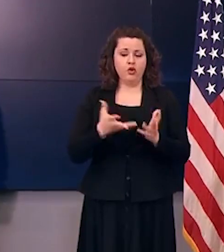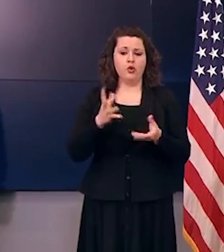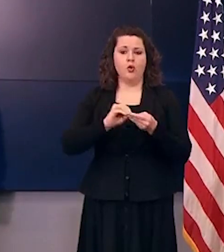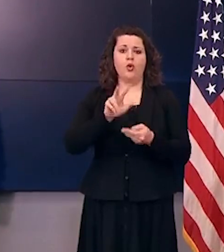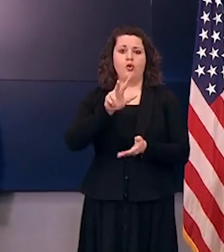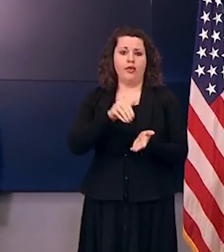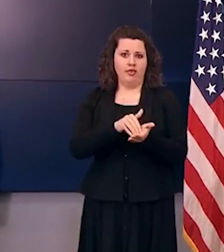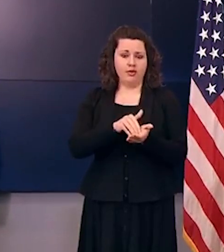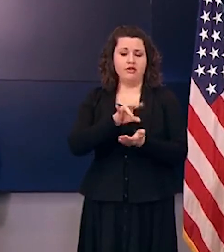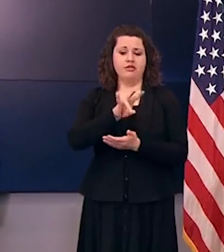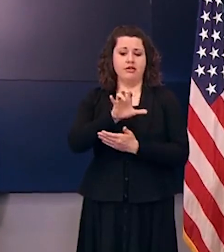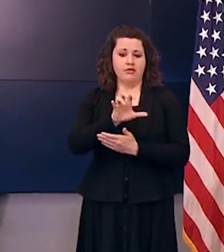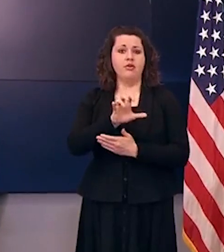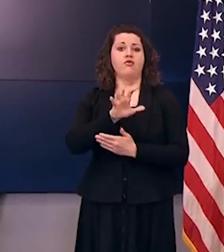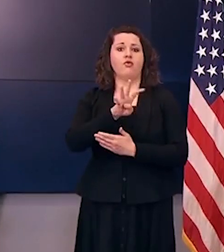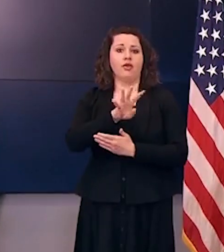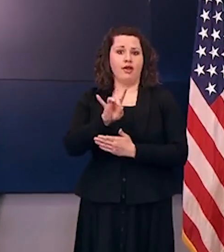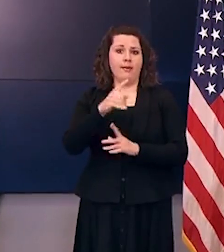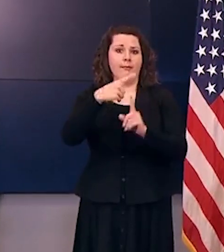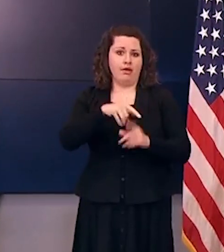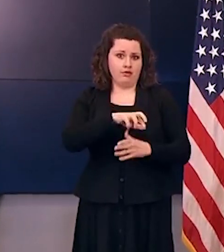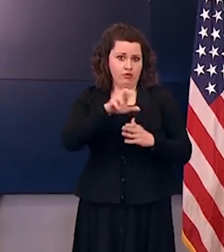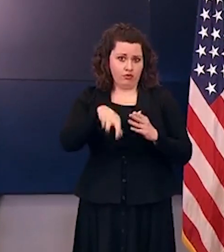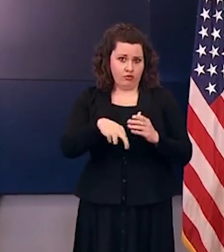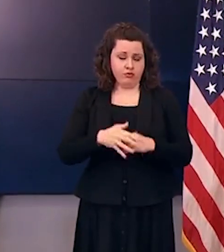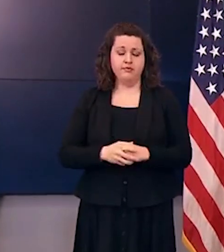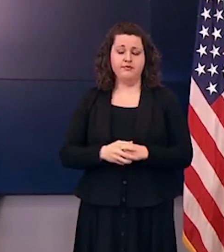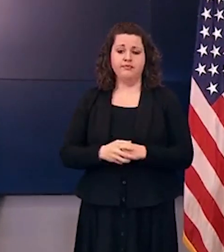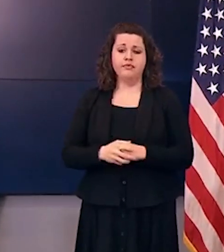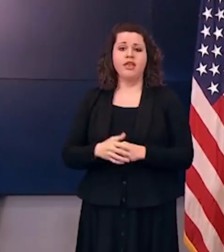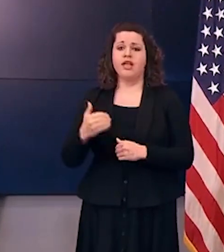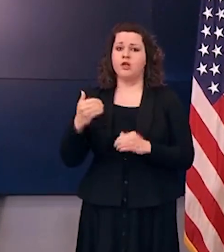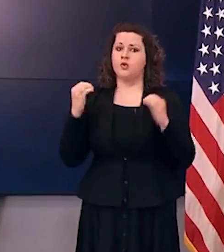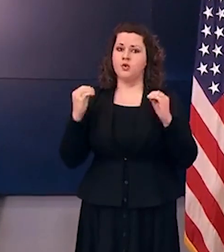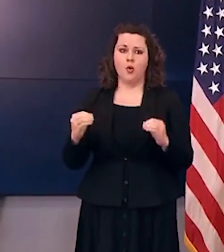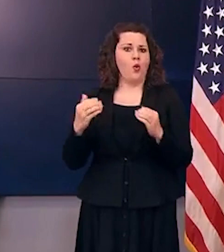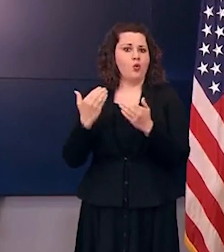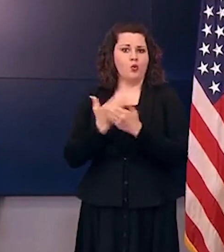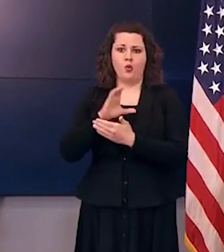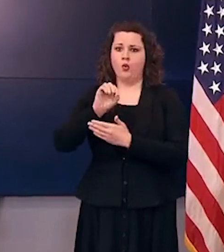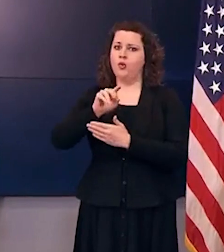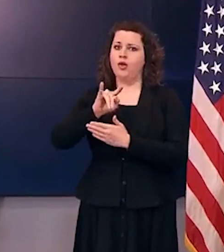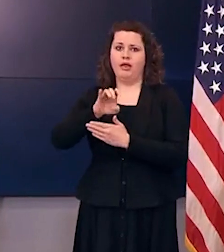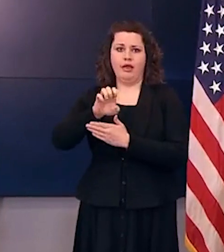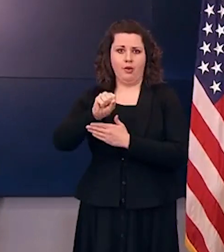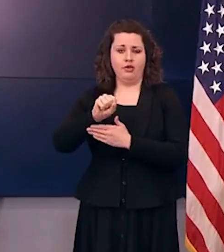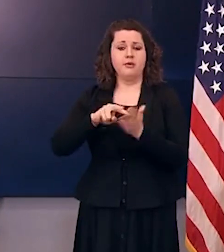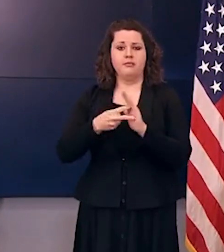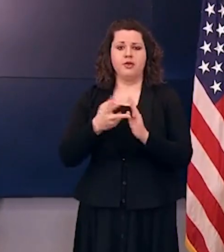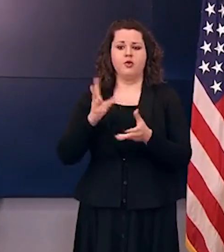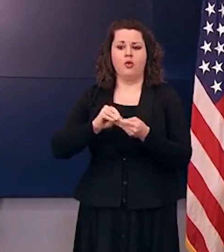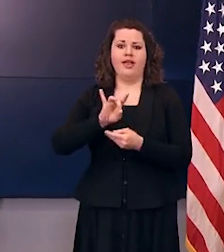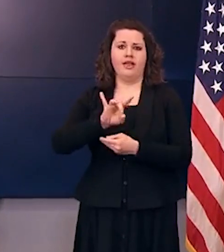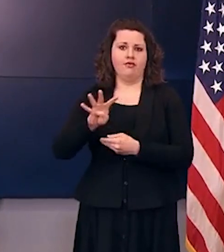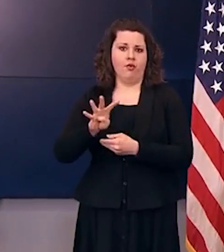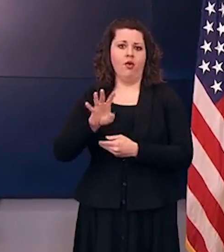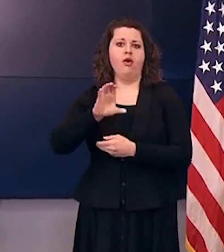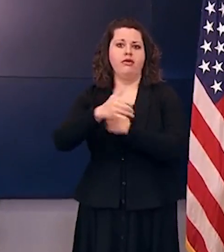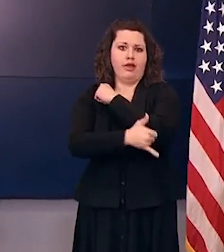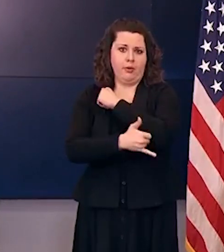of 3,748 positive cases. We had no new counties, so we have a total of 84